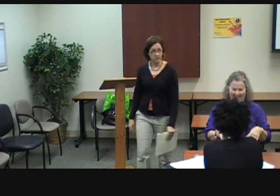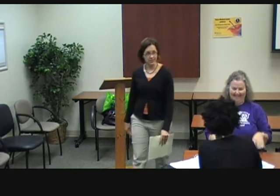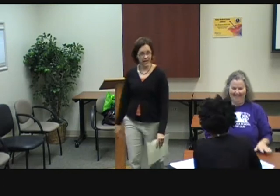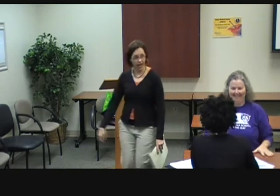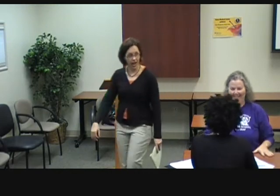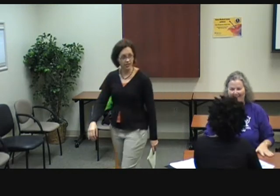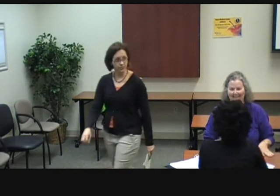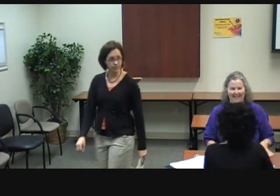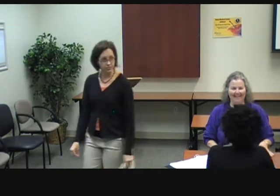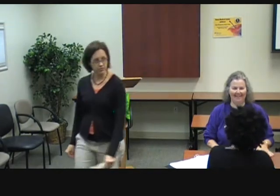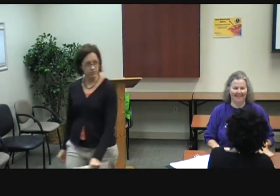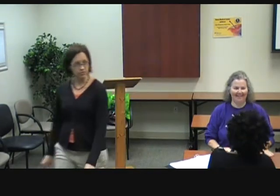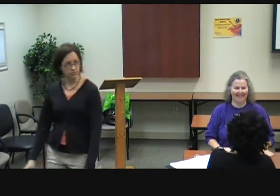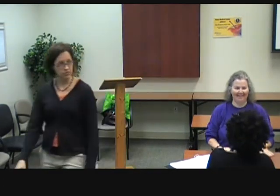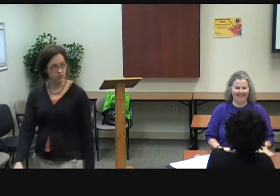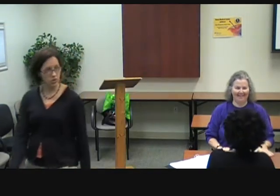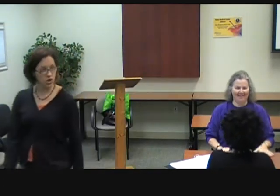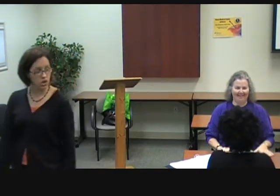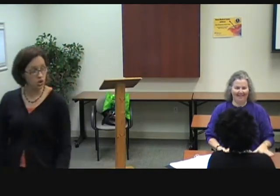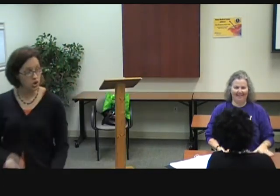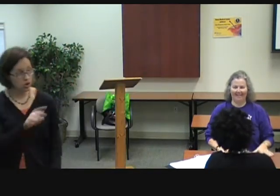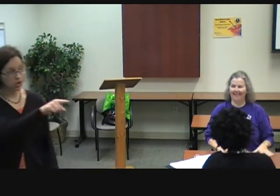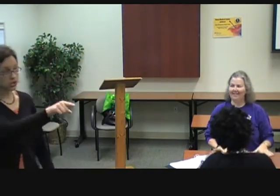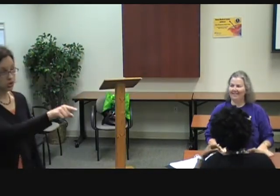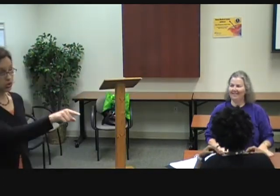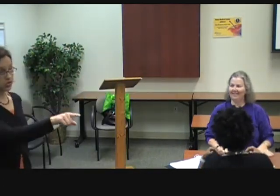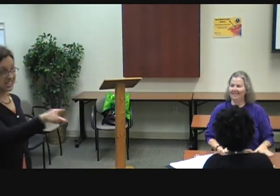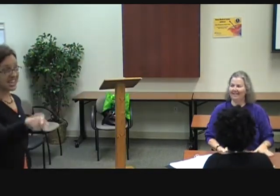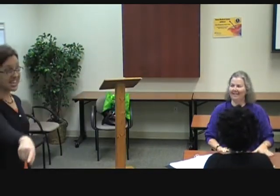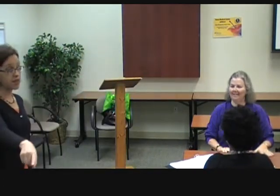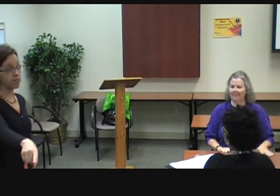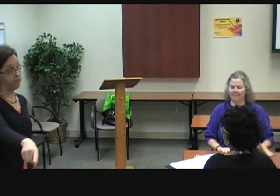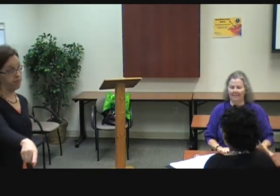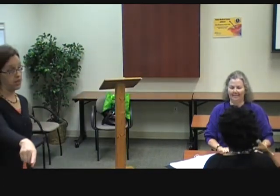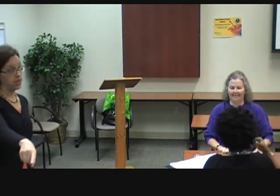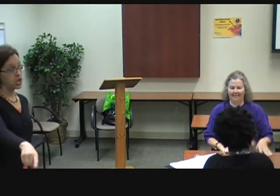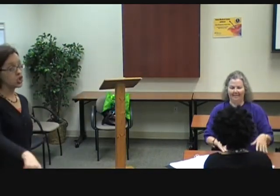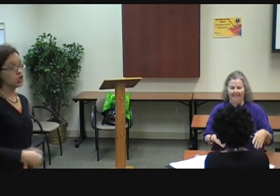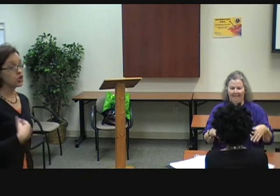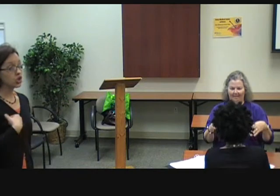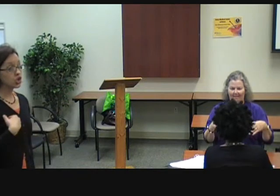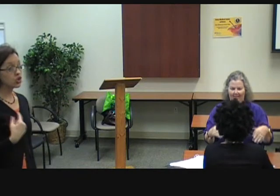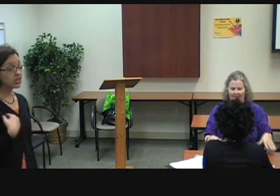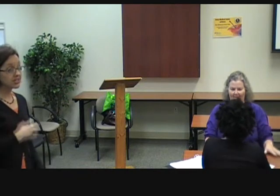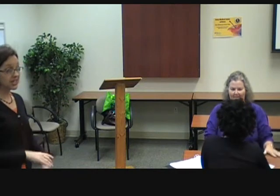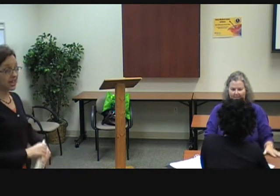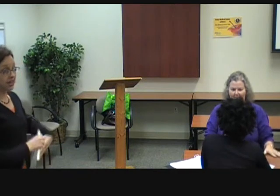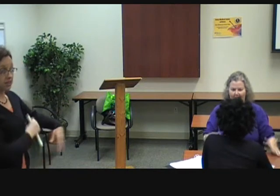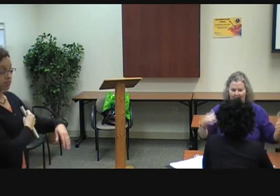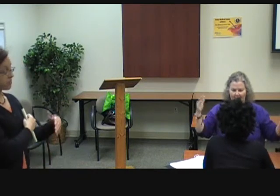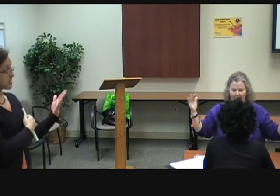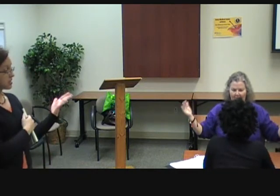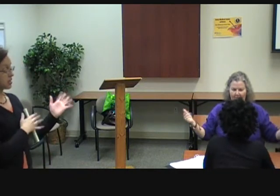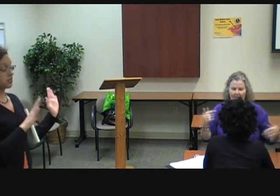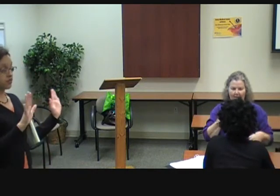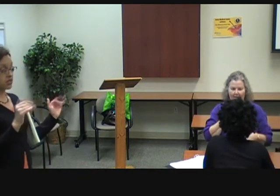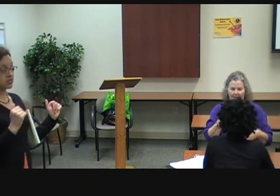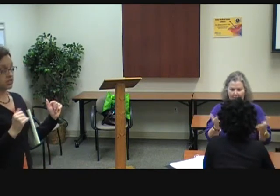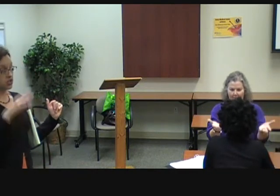We have to introduce ourselves or not? No. You're introducing them. Okay. You're gonna say, basically, for instance, you'd be